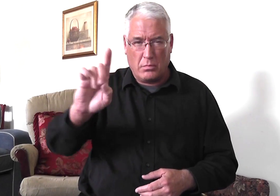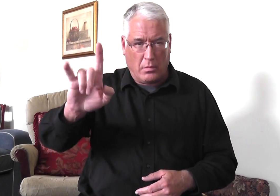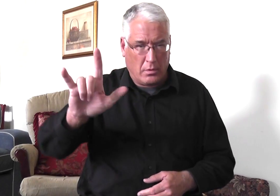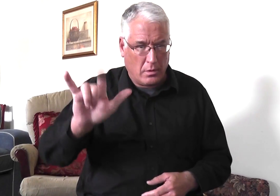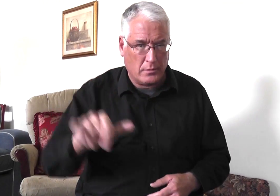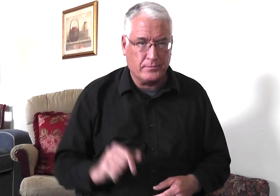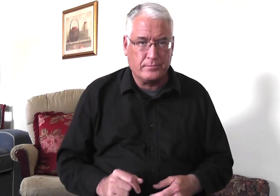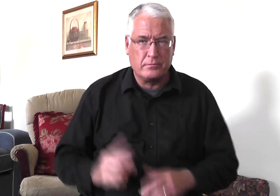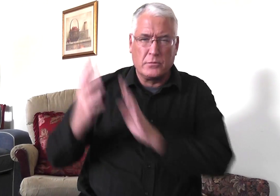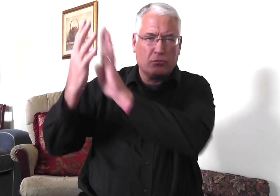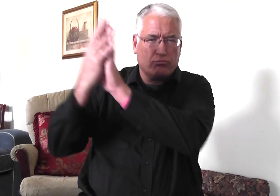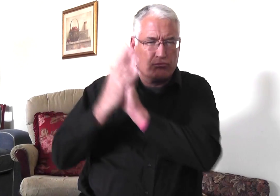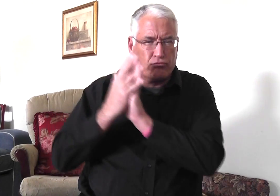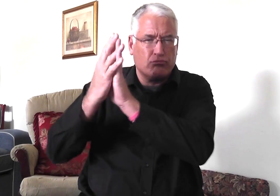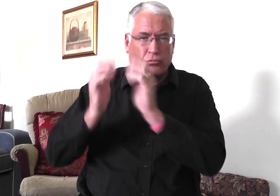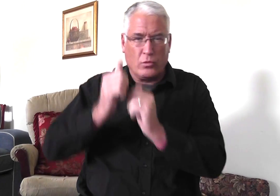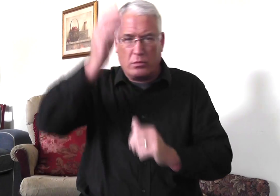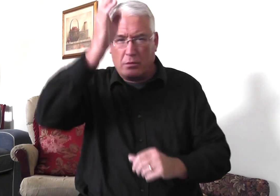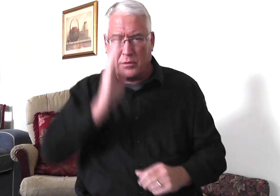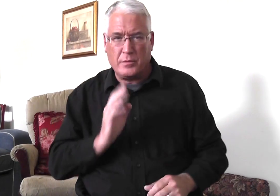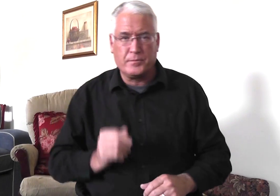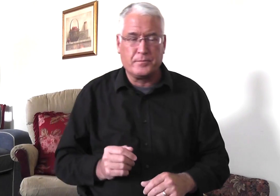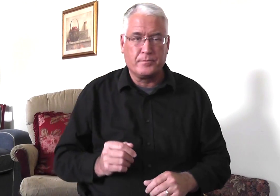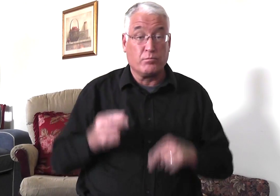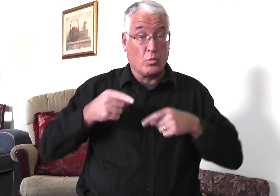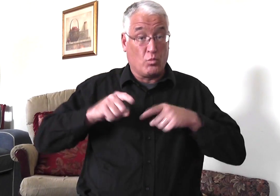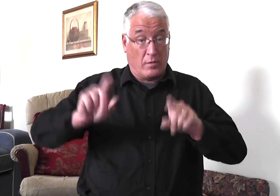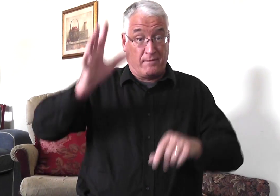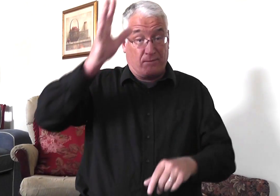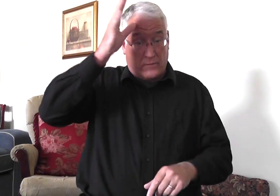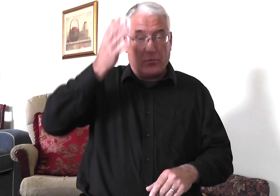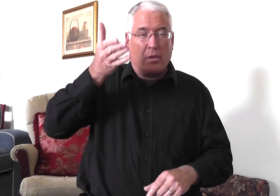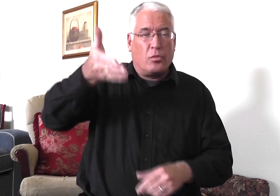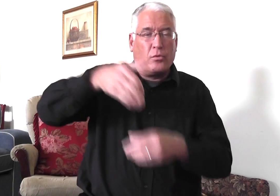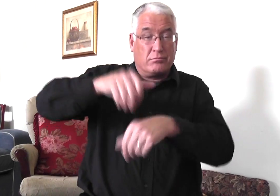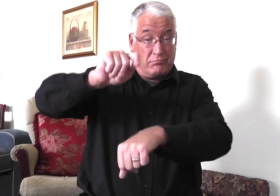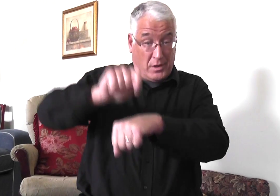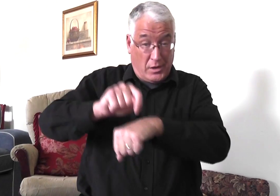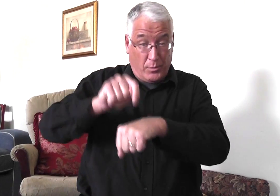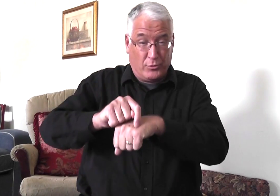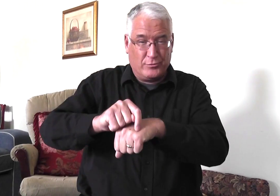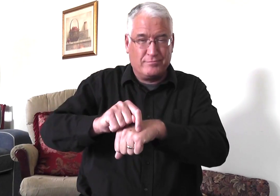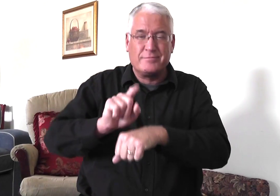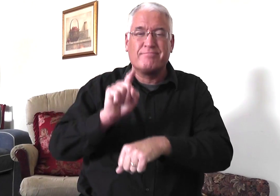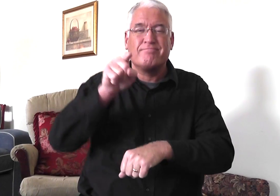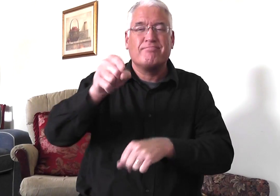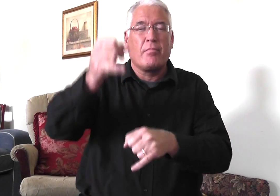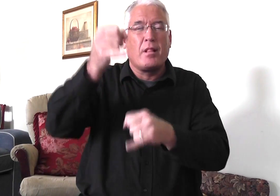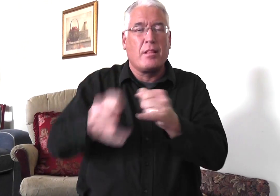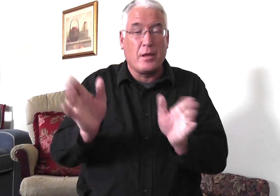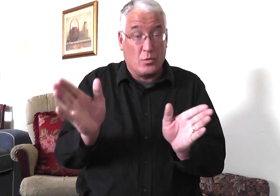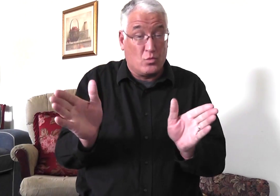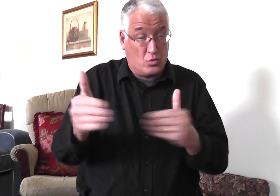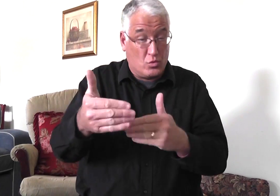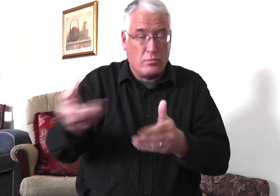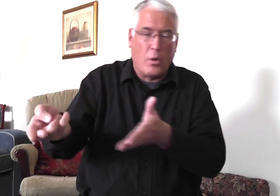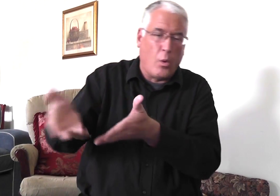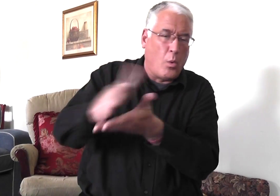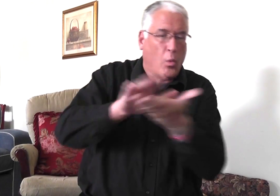Both of them were very holy people, very close to God. And the father worked in the temple,